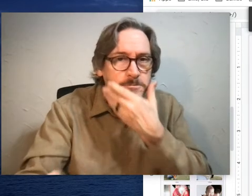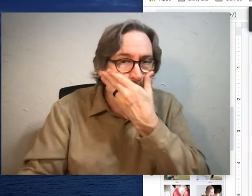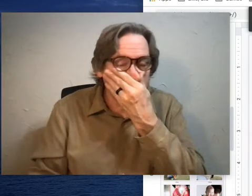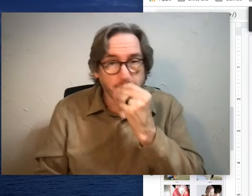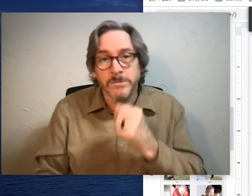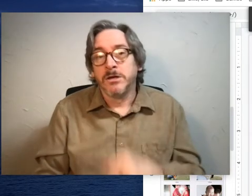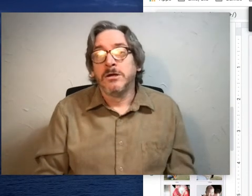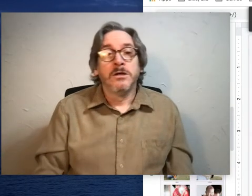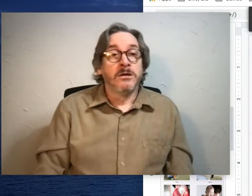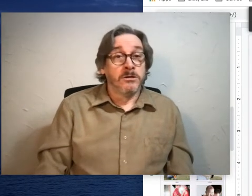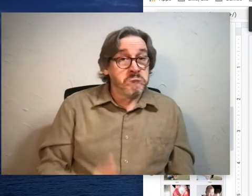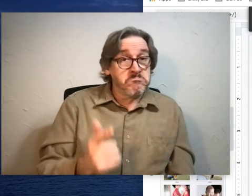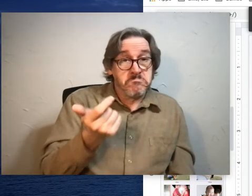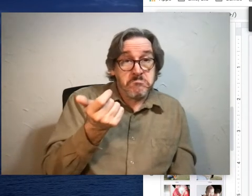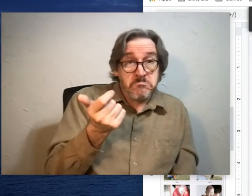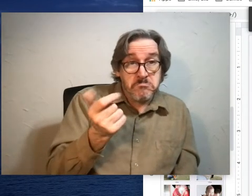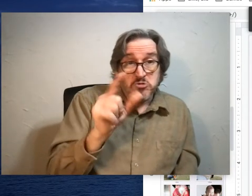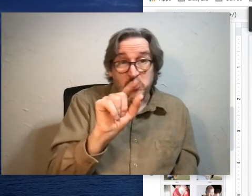conversation.